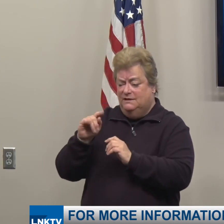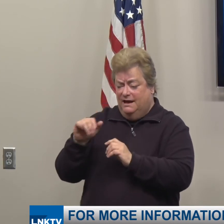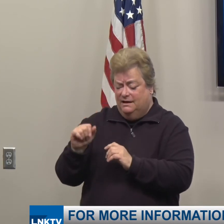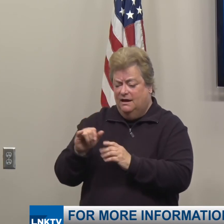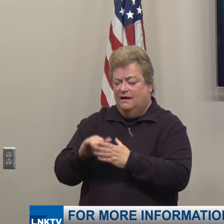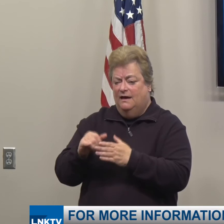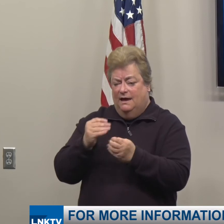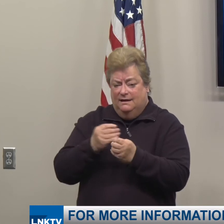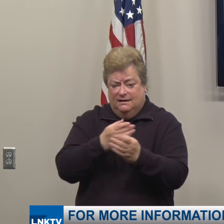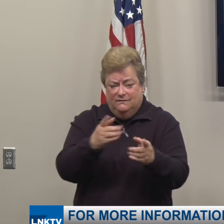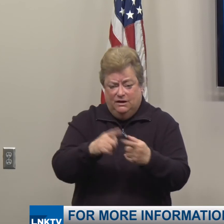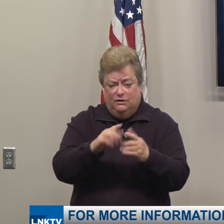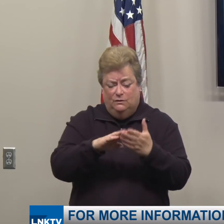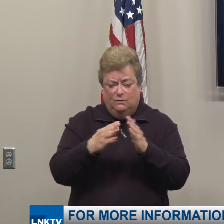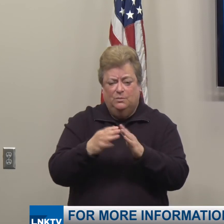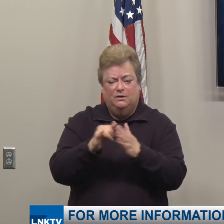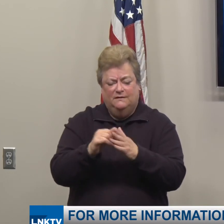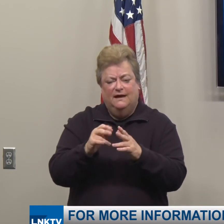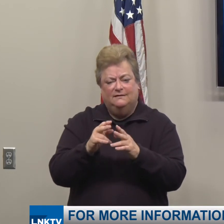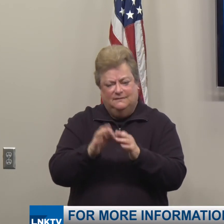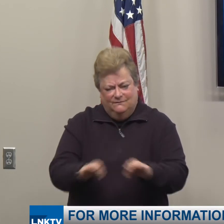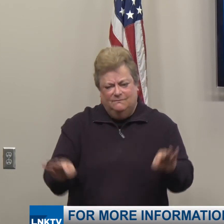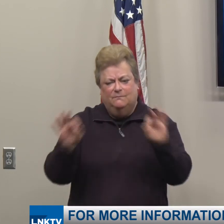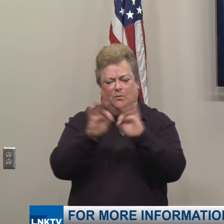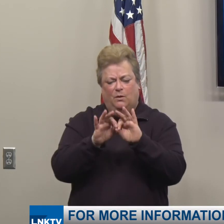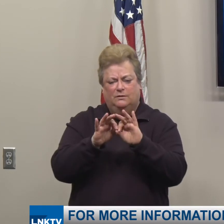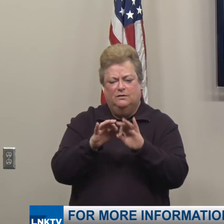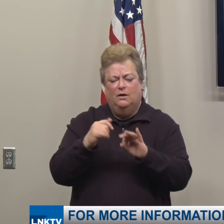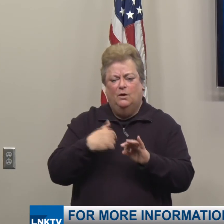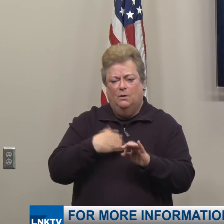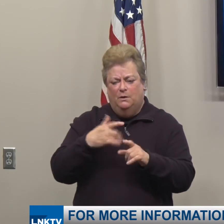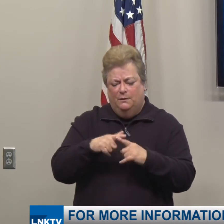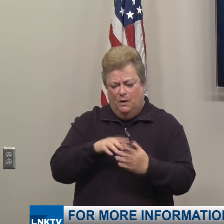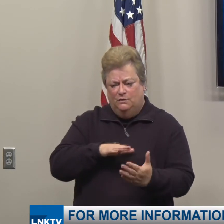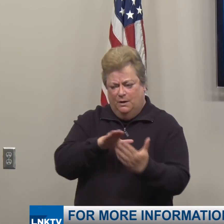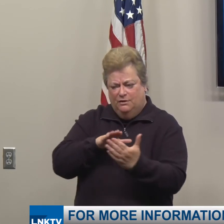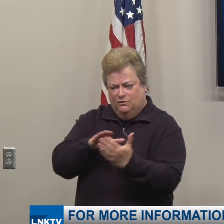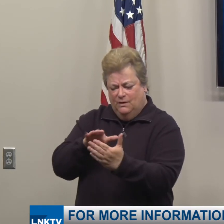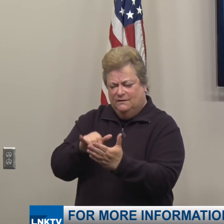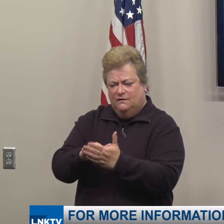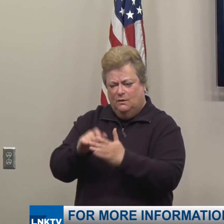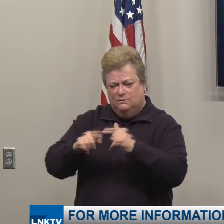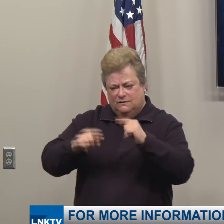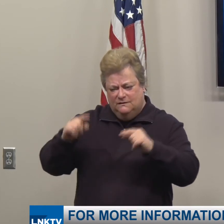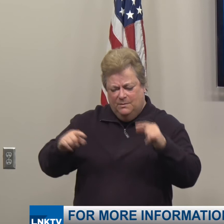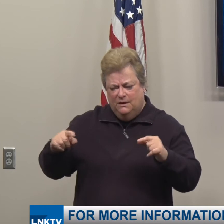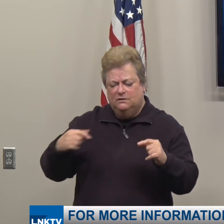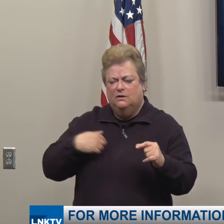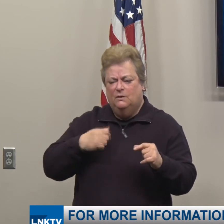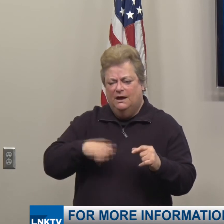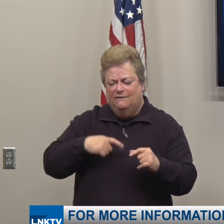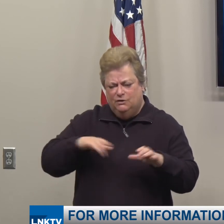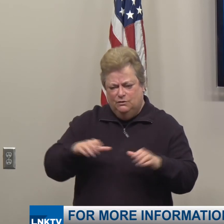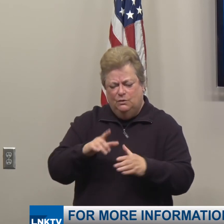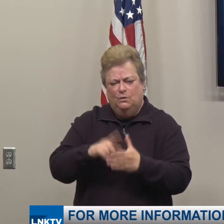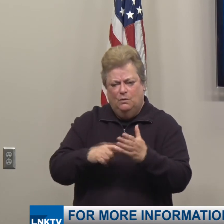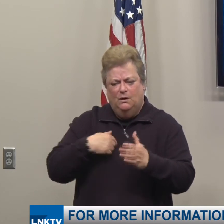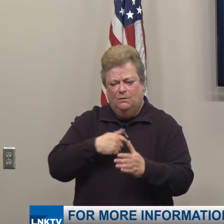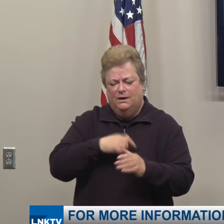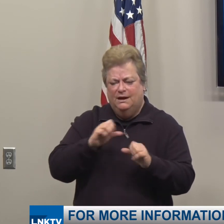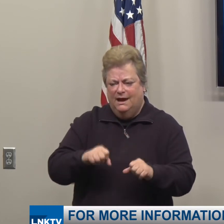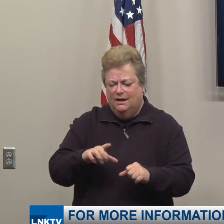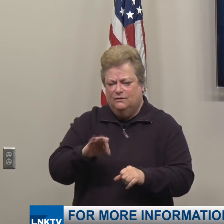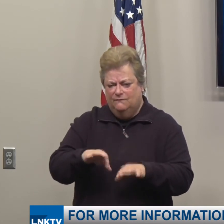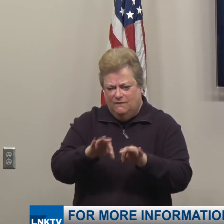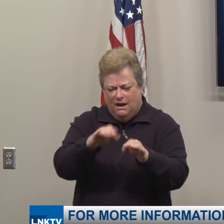is vitally important. In order to effectively address these disparities, we must do everything we can to understand what those disparities